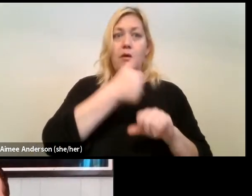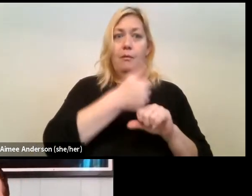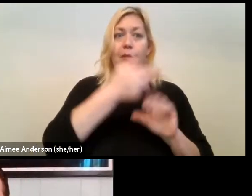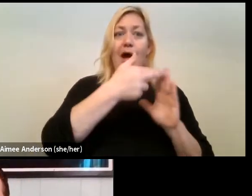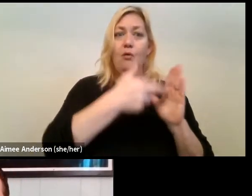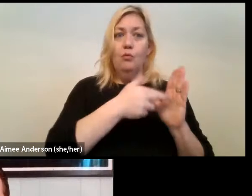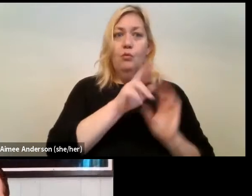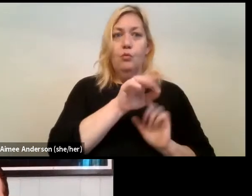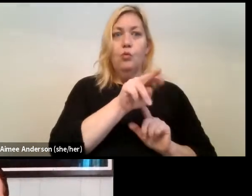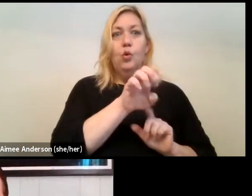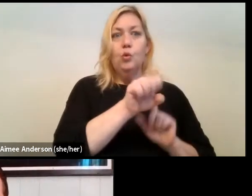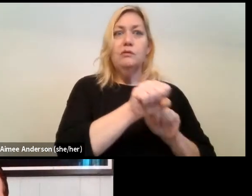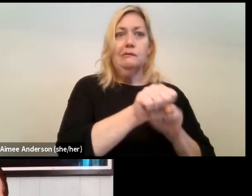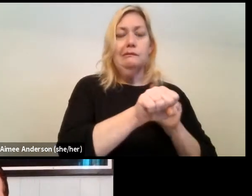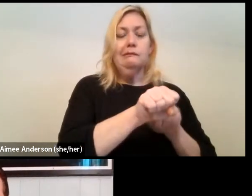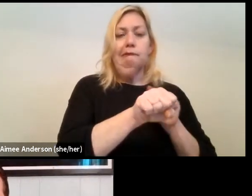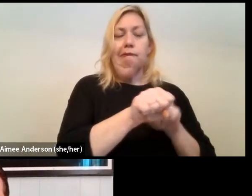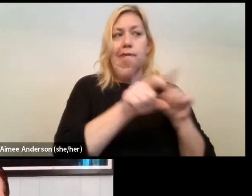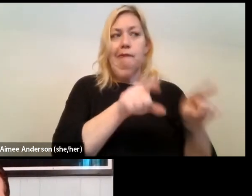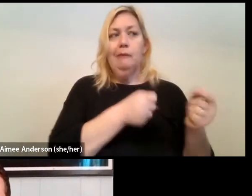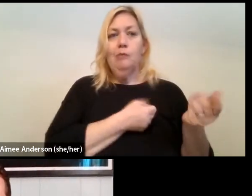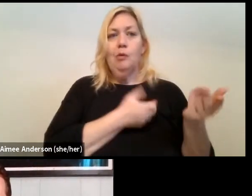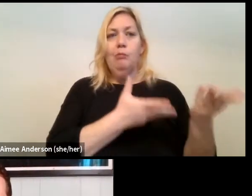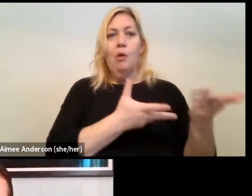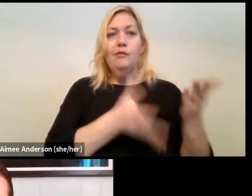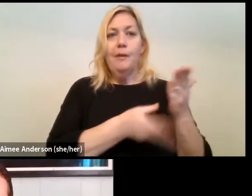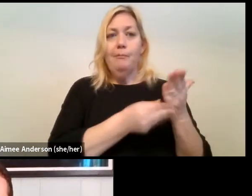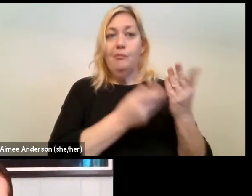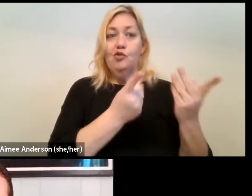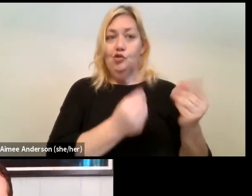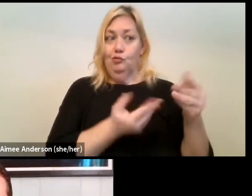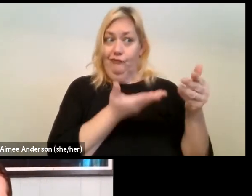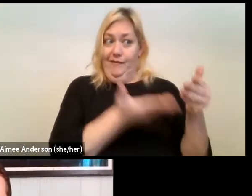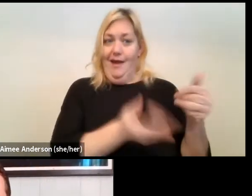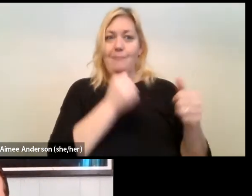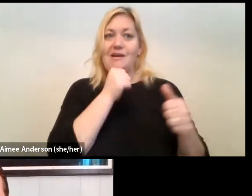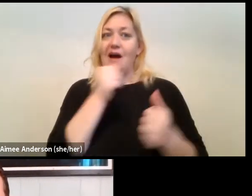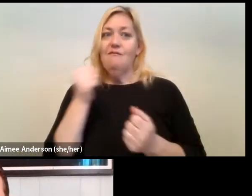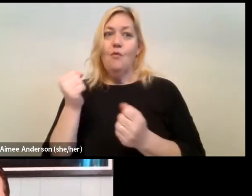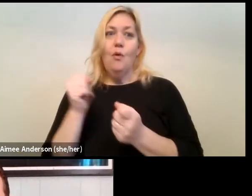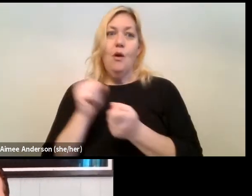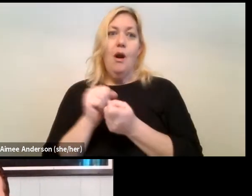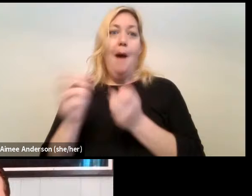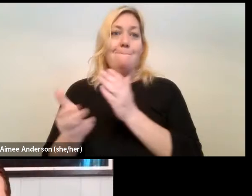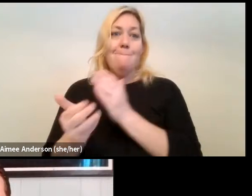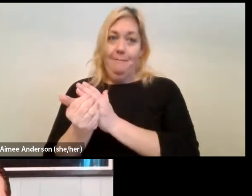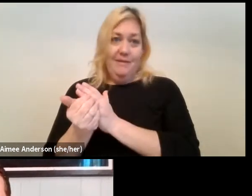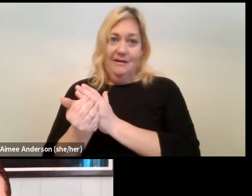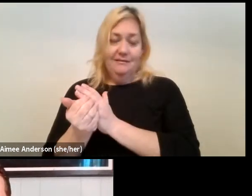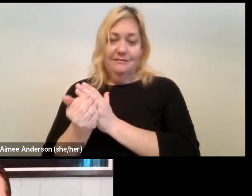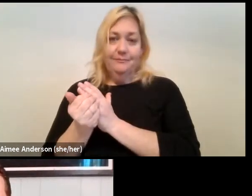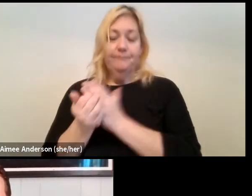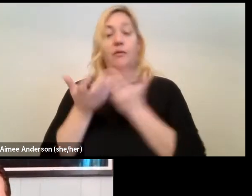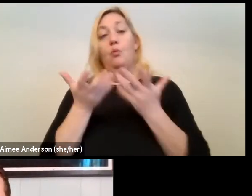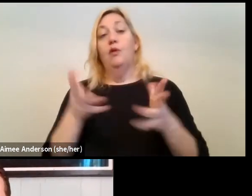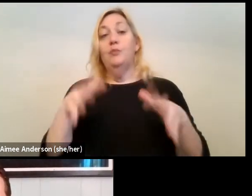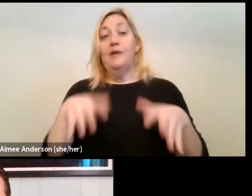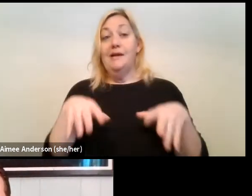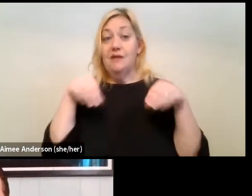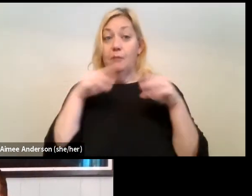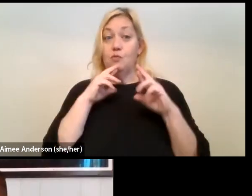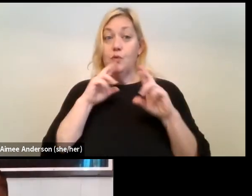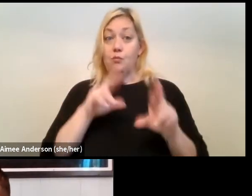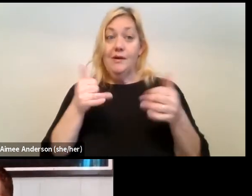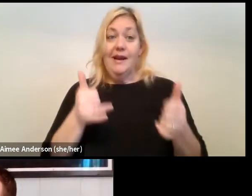Rules as proposed amendments always do, but not for amendment. They are now, once we adopt this report today, they